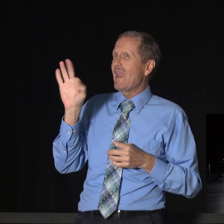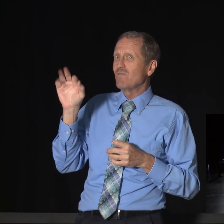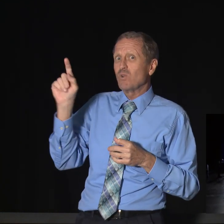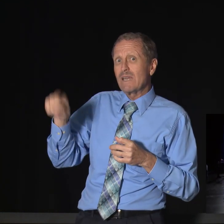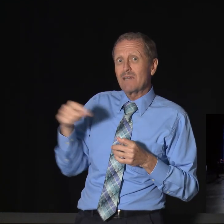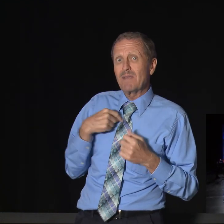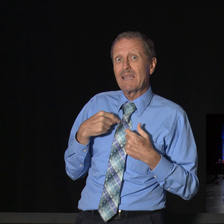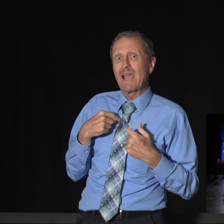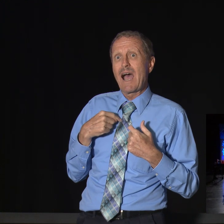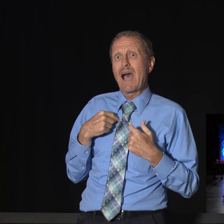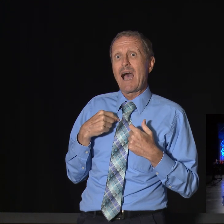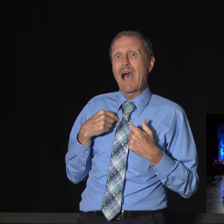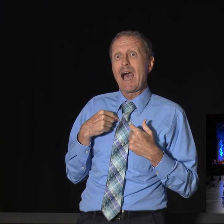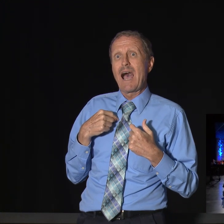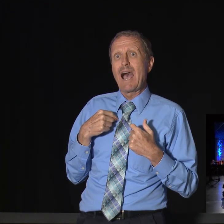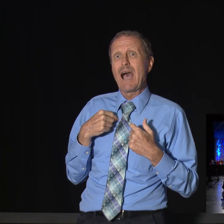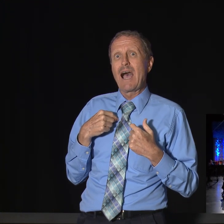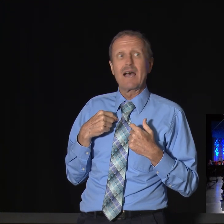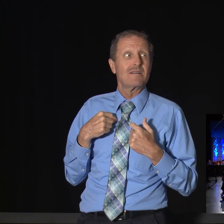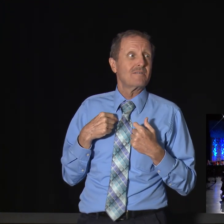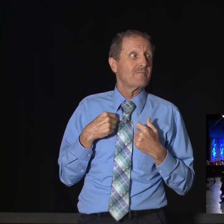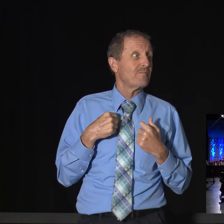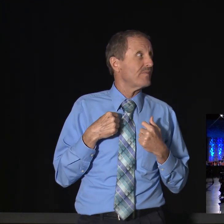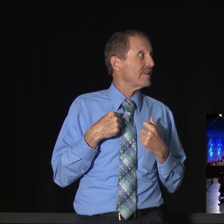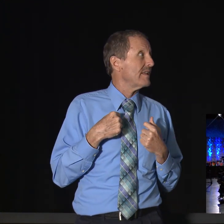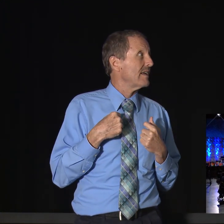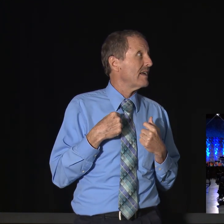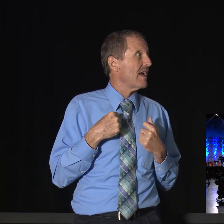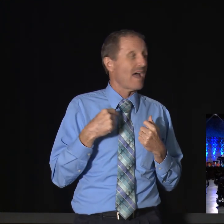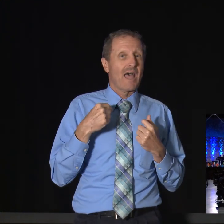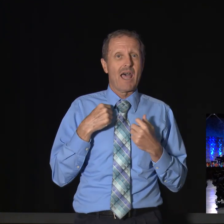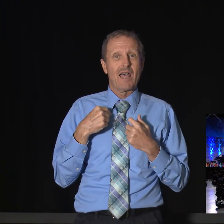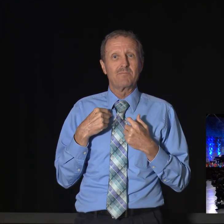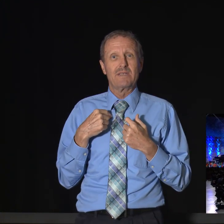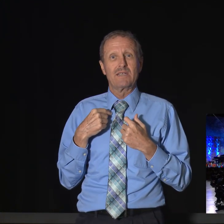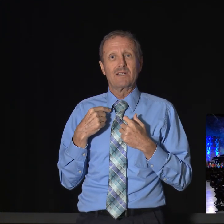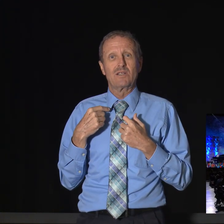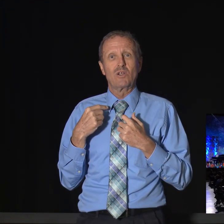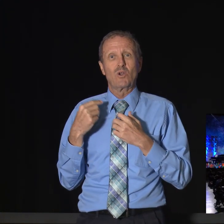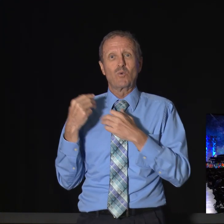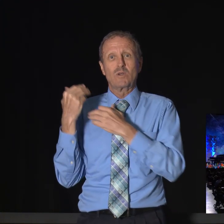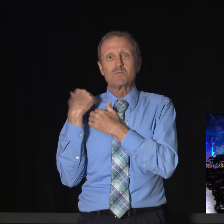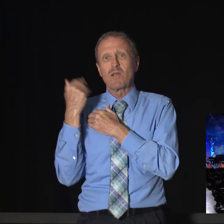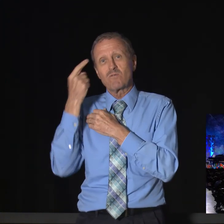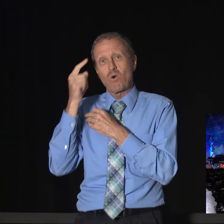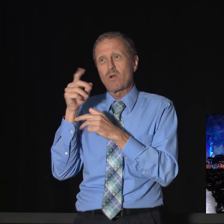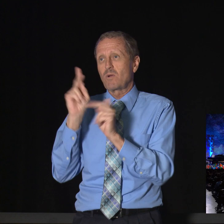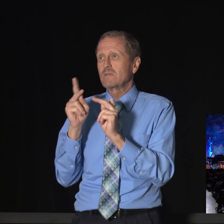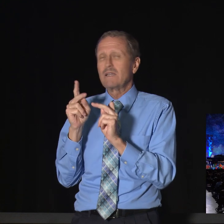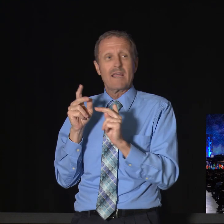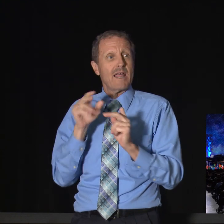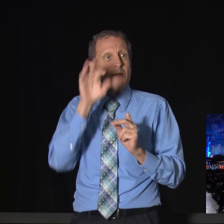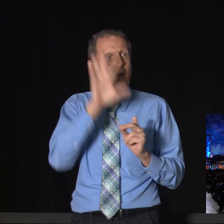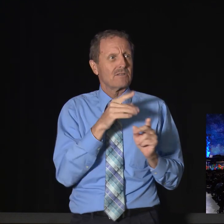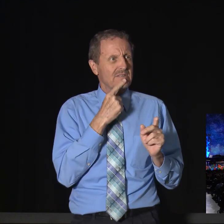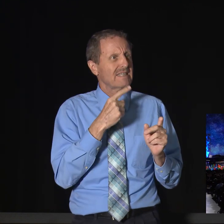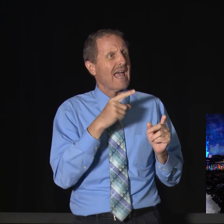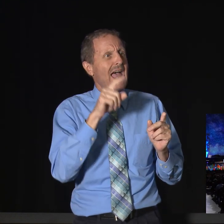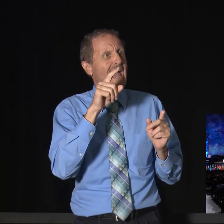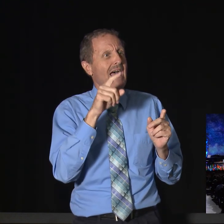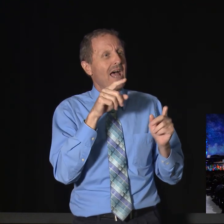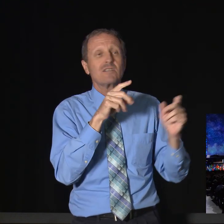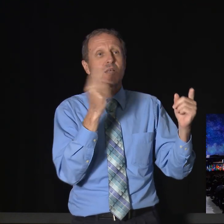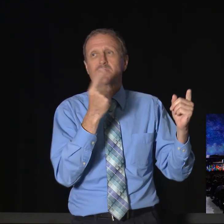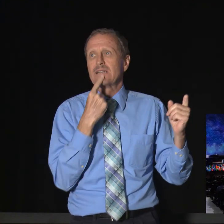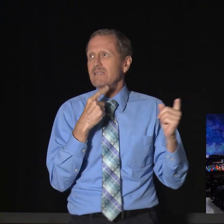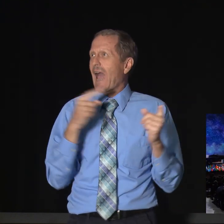I'm an accountability partner for some brethren who said, listen, I need you, Pastor. How do you